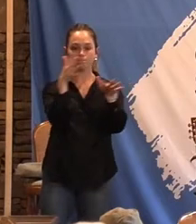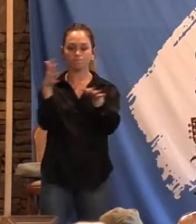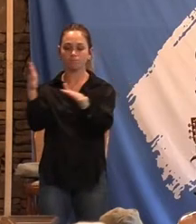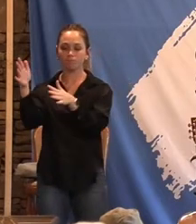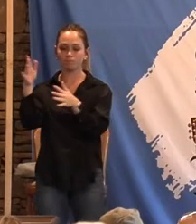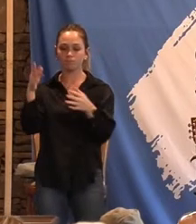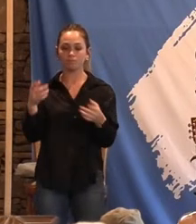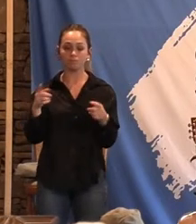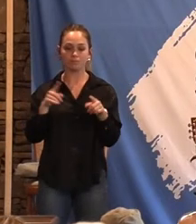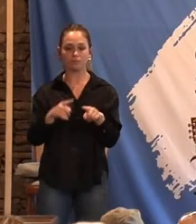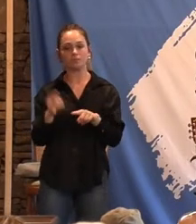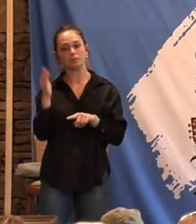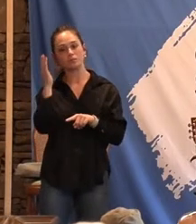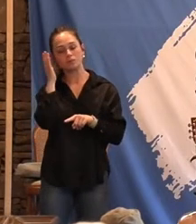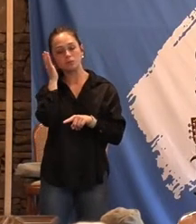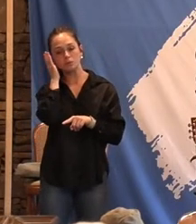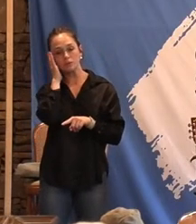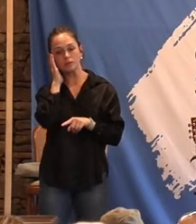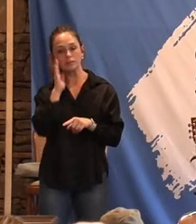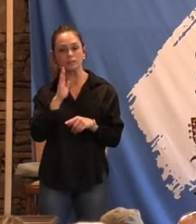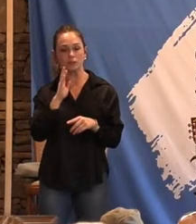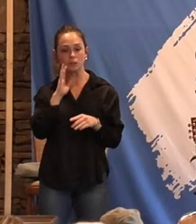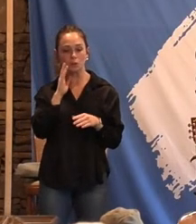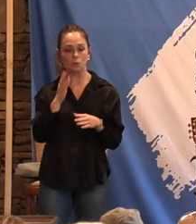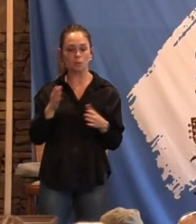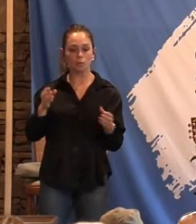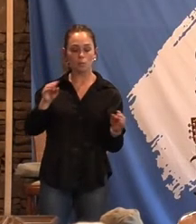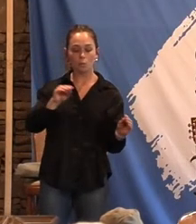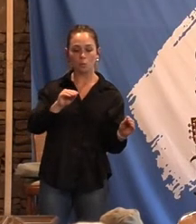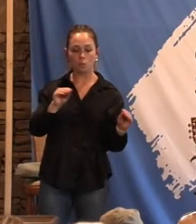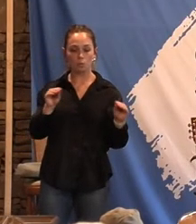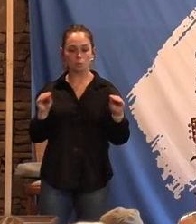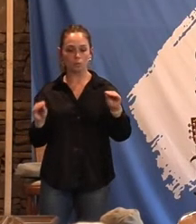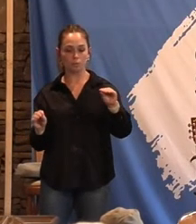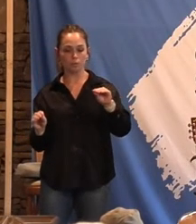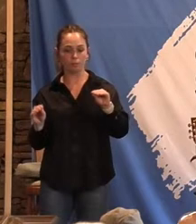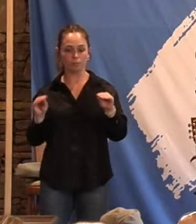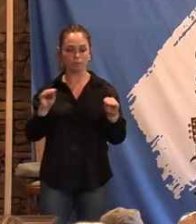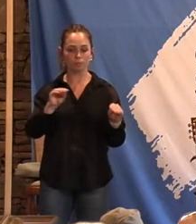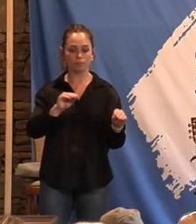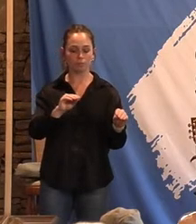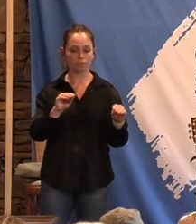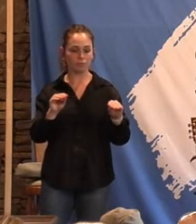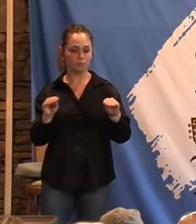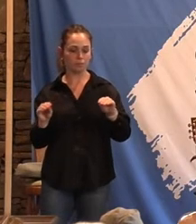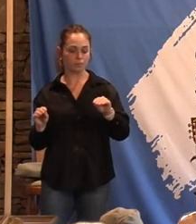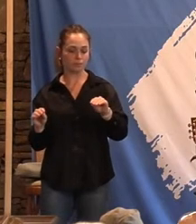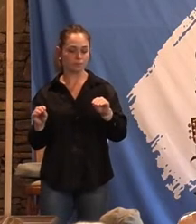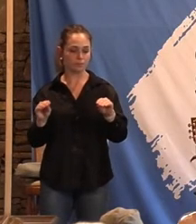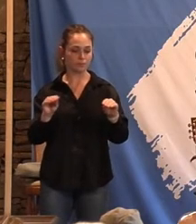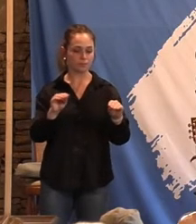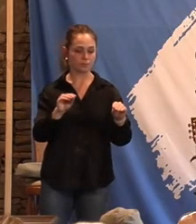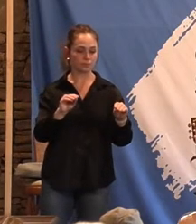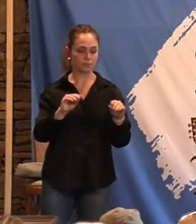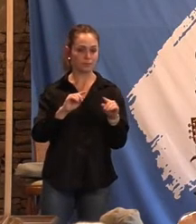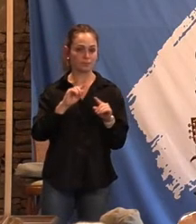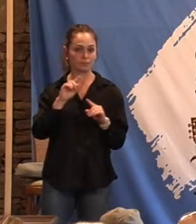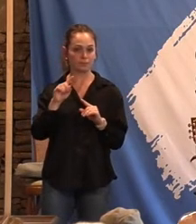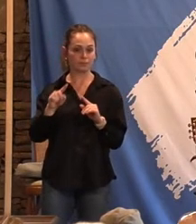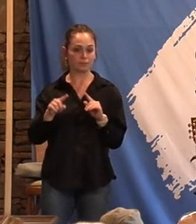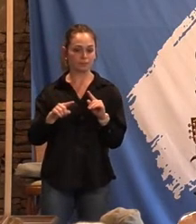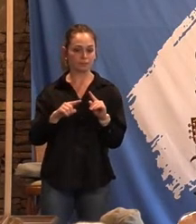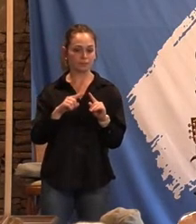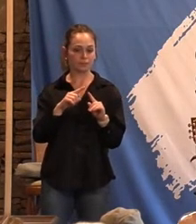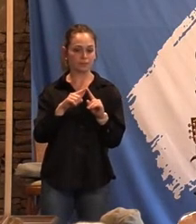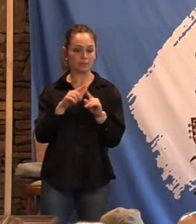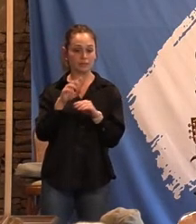wind blows, the cradle will rock. When the